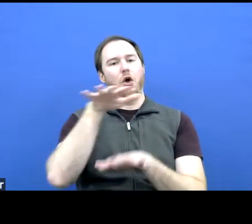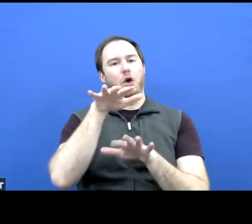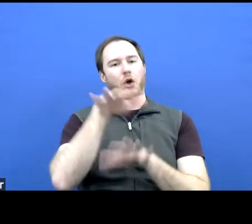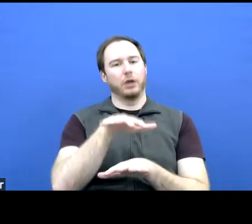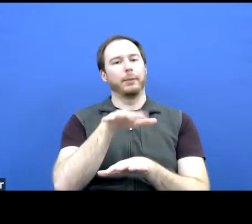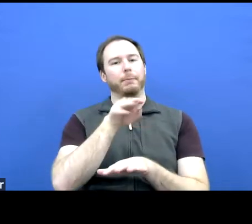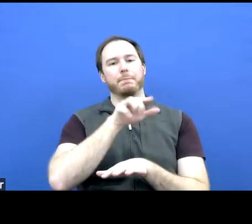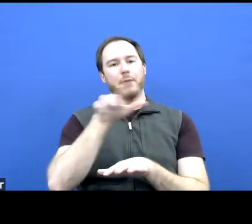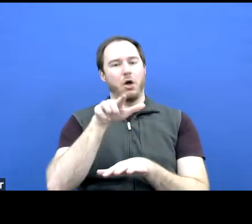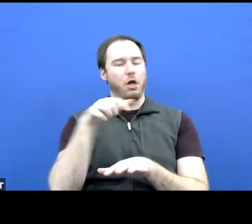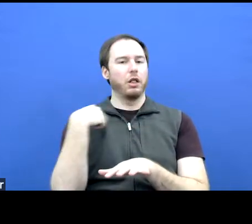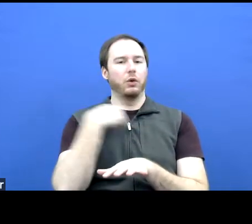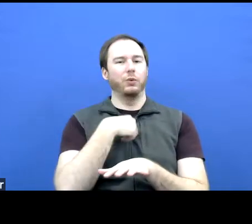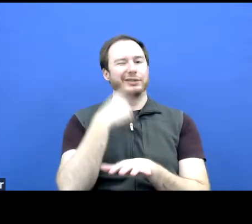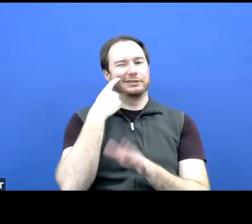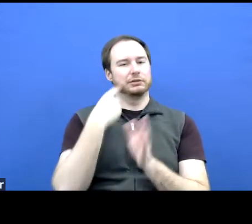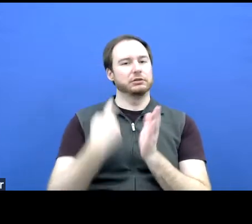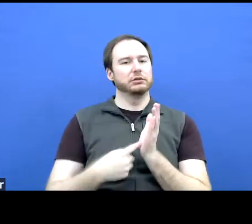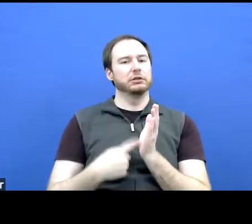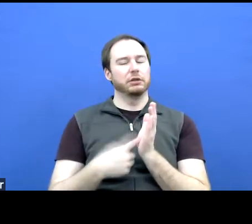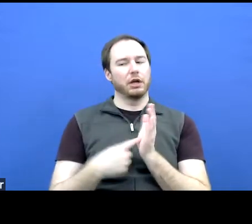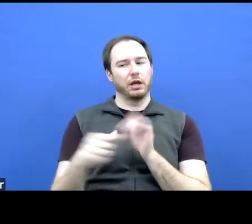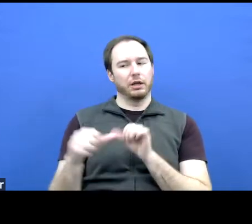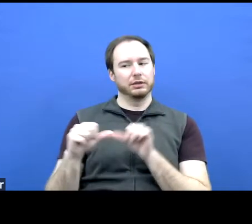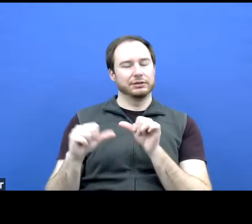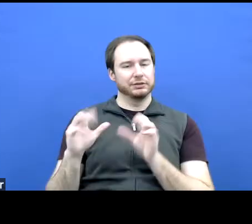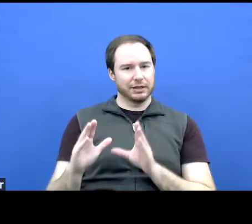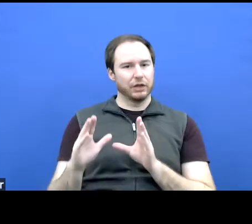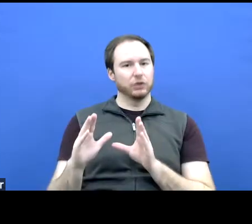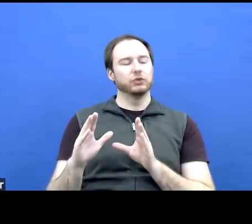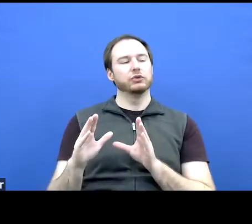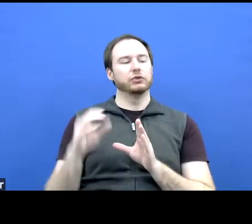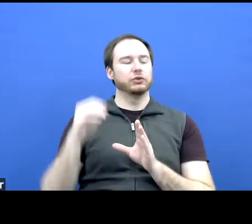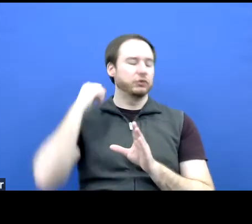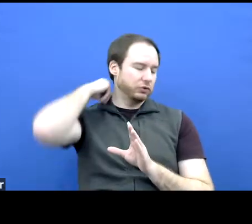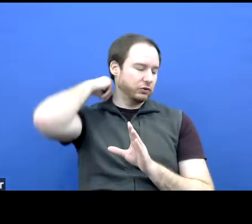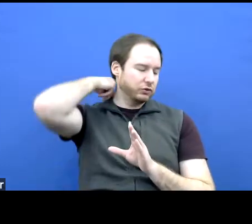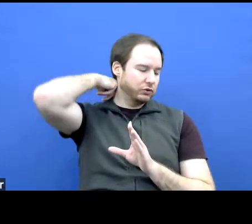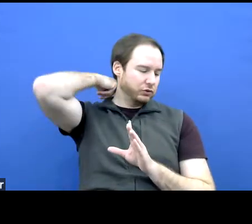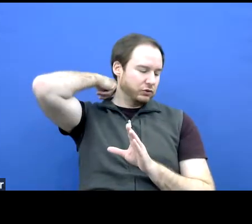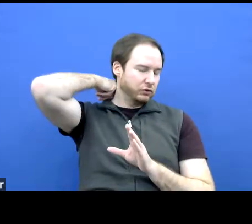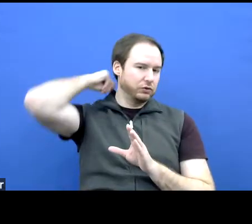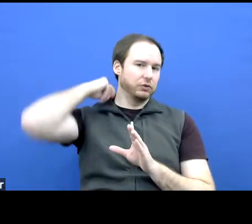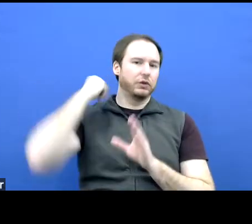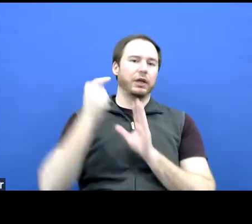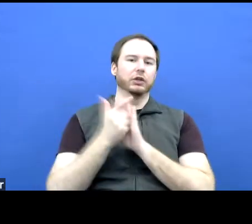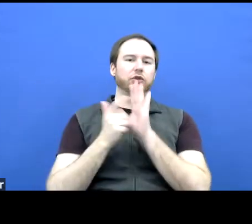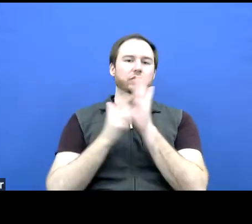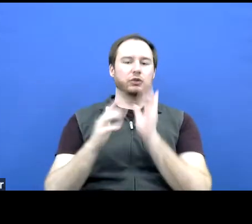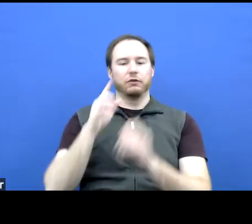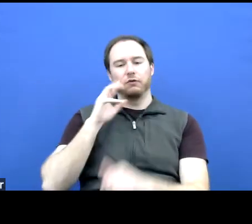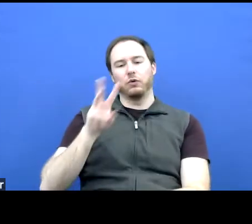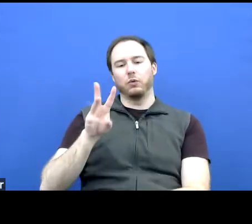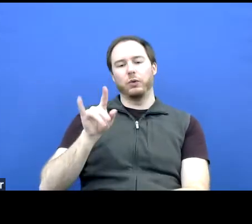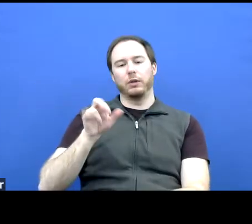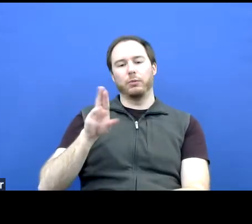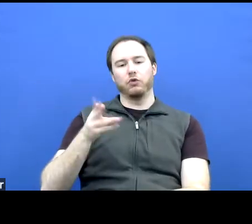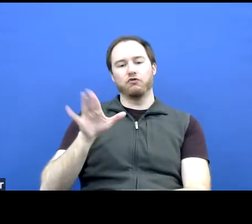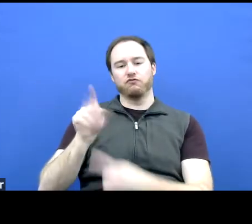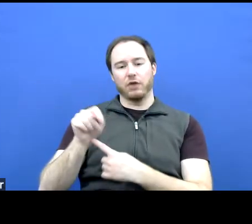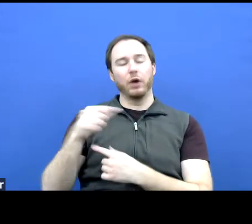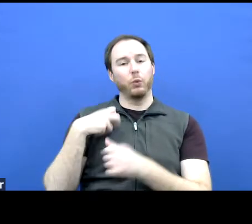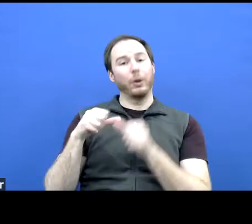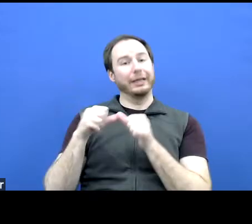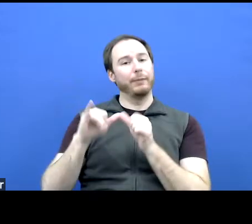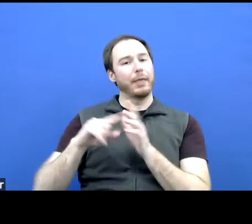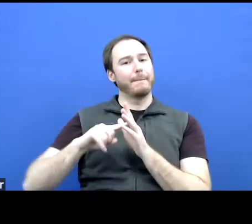We just had a discussion today with the assessor as well as the attorney for Wilmerite. Our plan is to keep the pilot